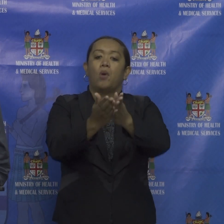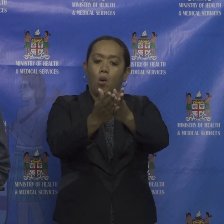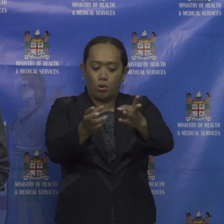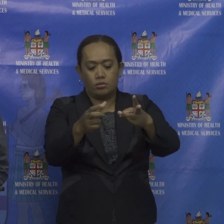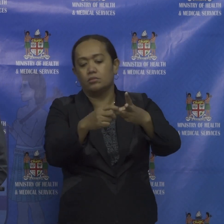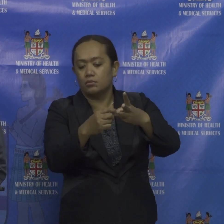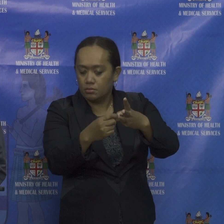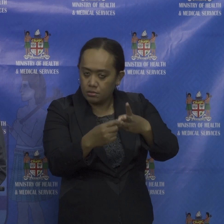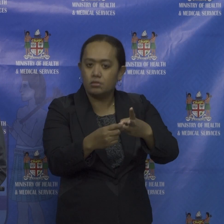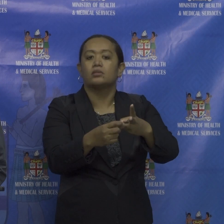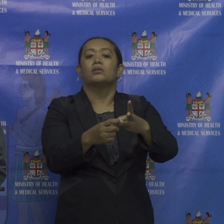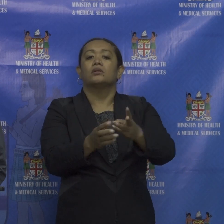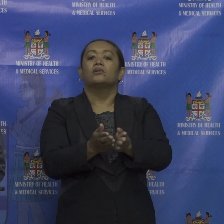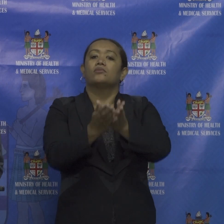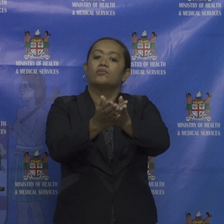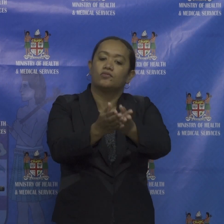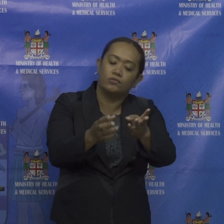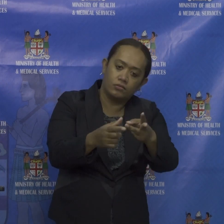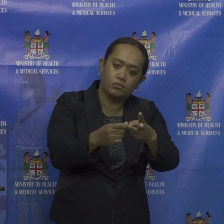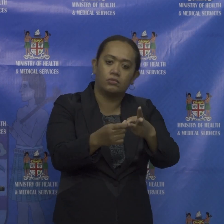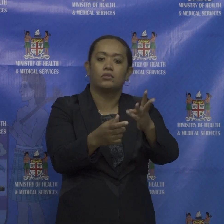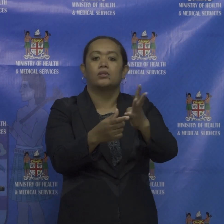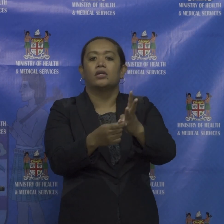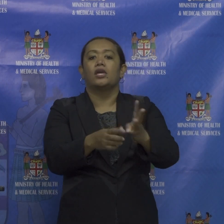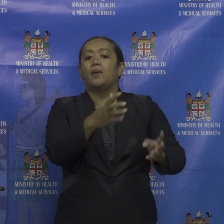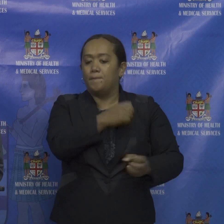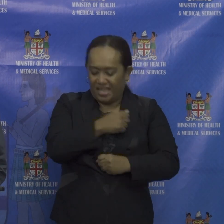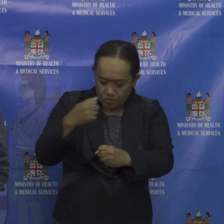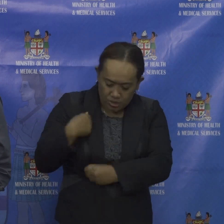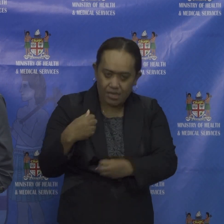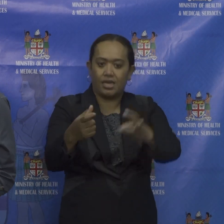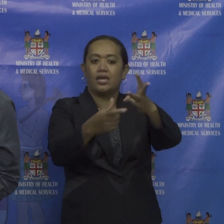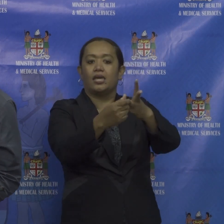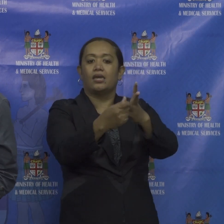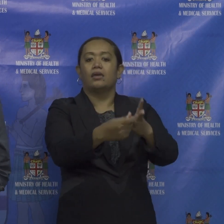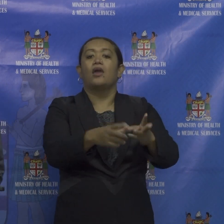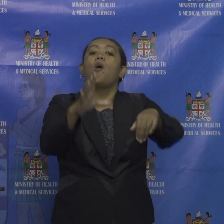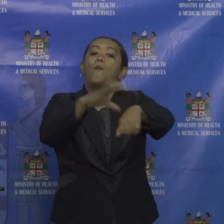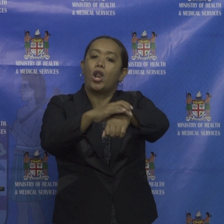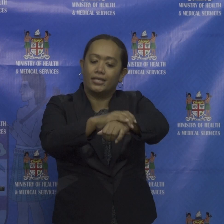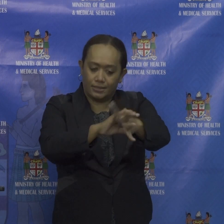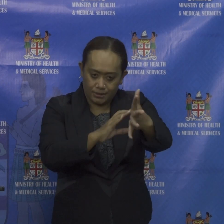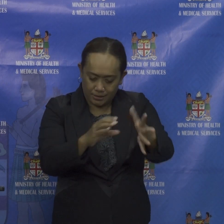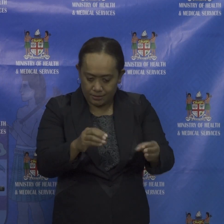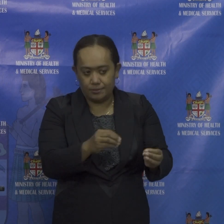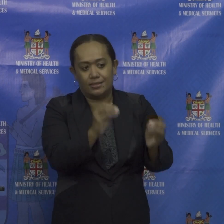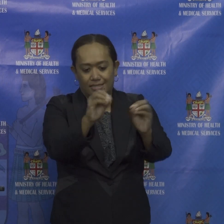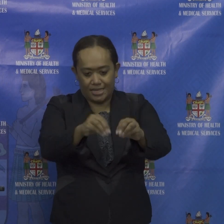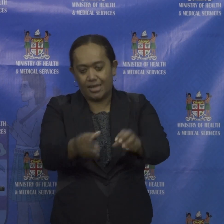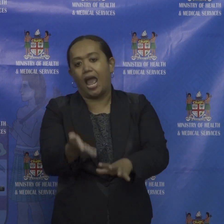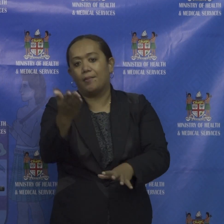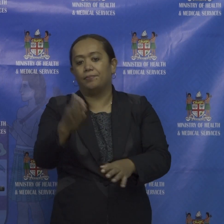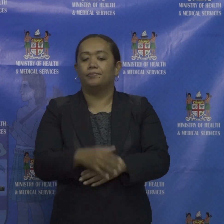are operating MV Vivueti. You have got the military and the police force helping to set up all our